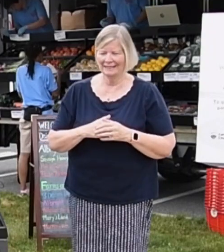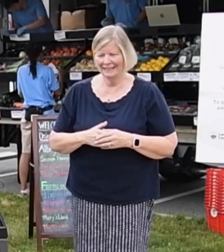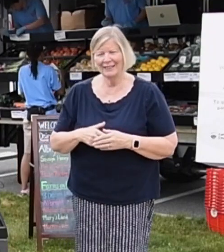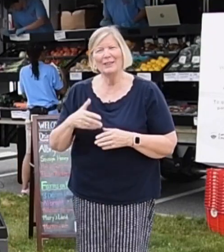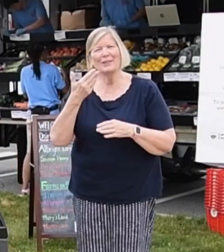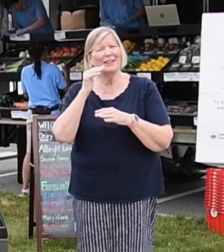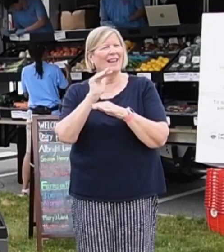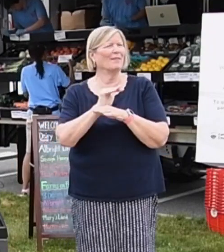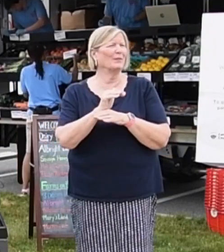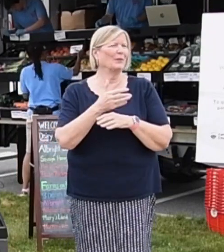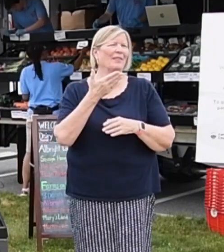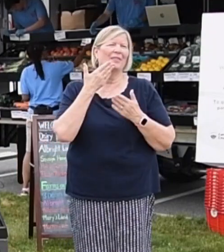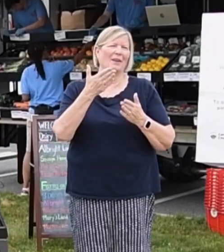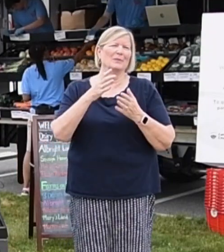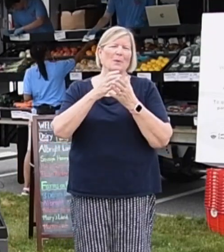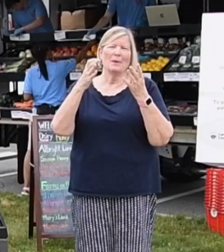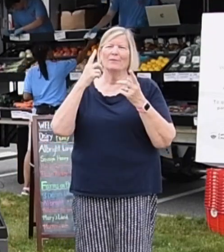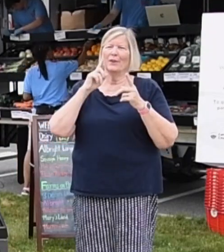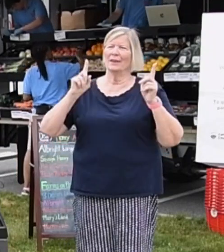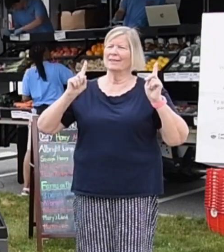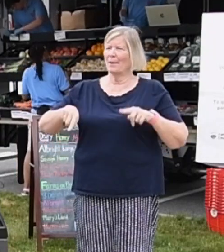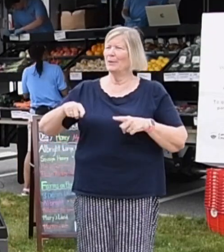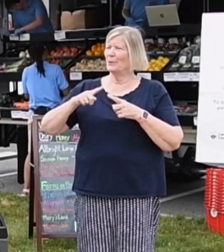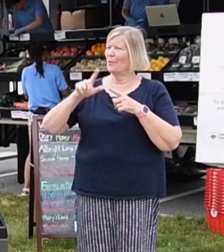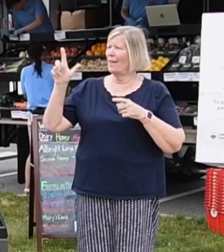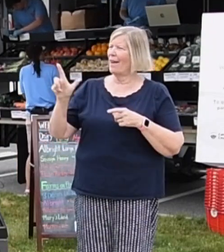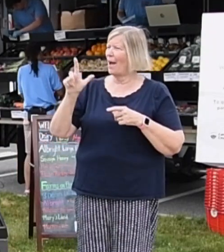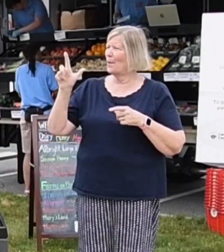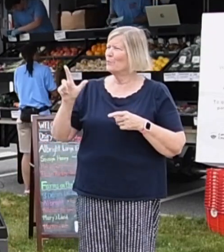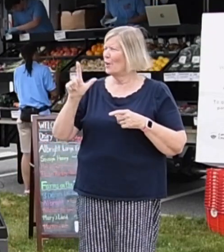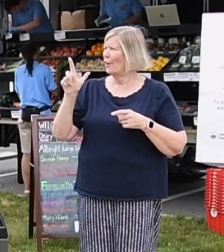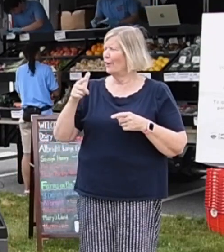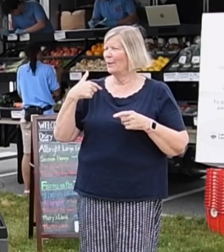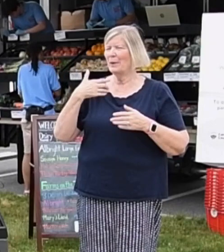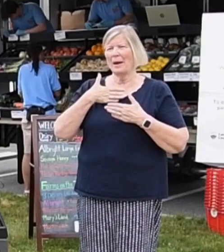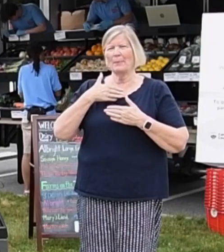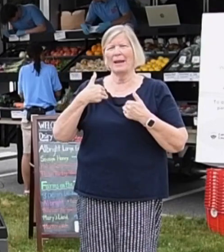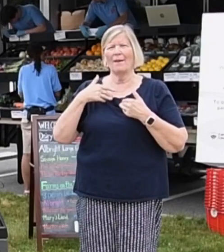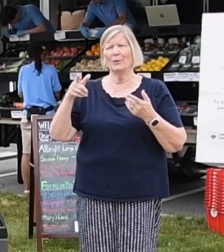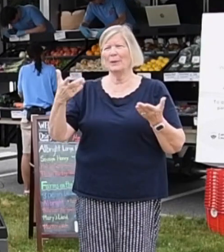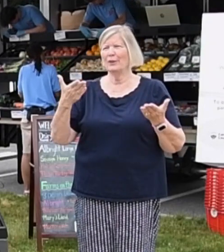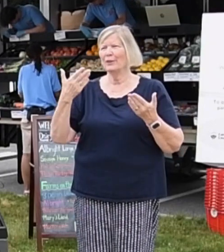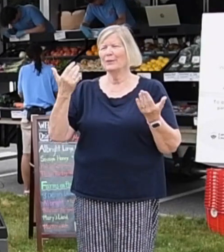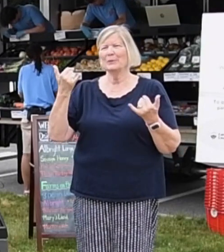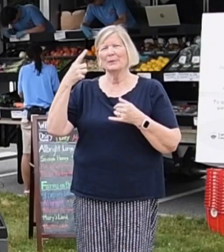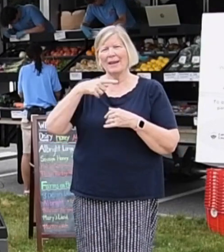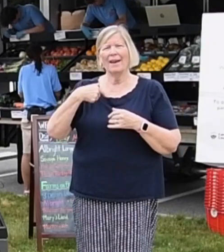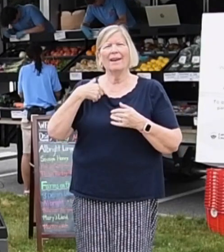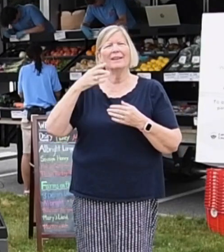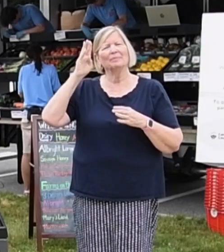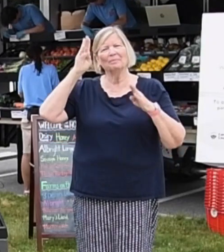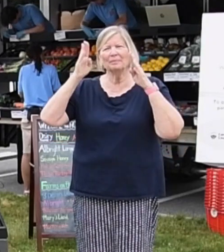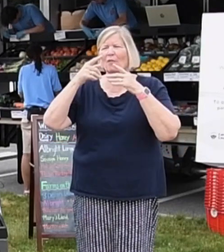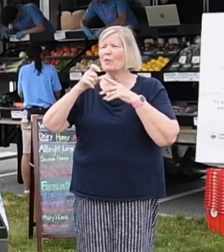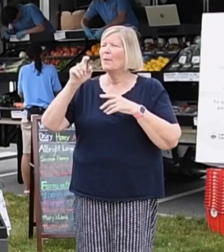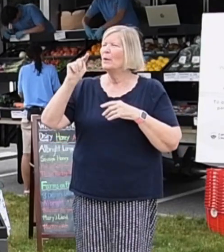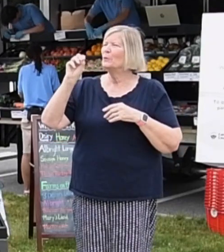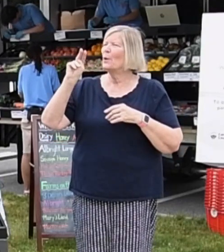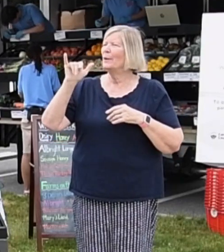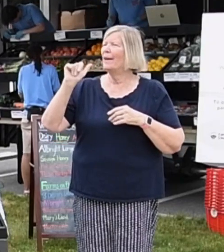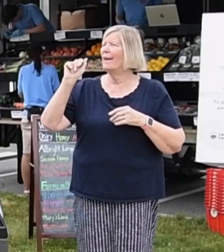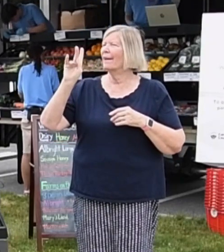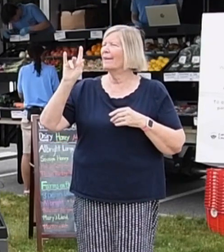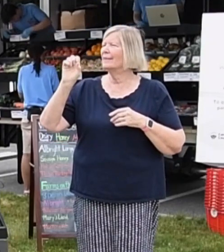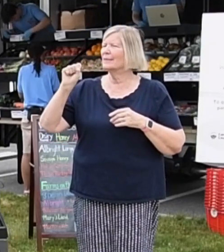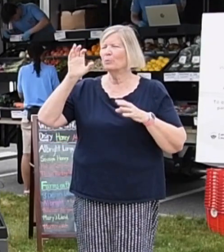So good afternoon. Thank you so much for coming out to the library. We're so pleased to have you here. I bring greetings on behalf of Tonya Akins, our